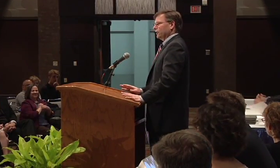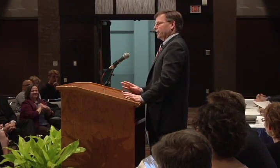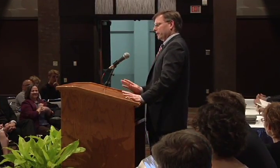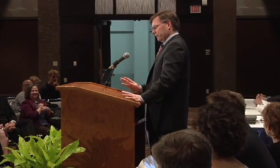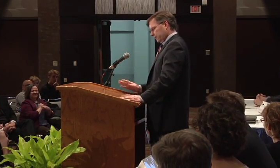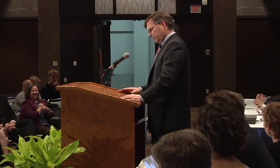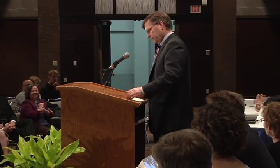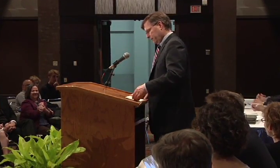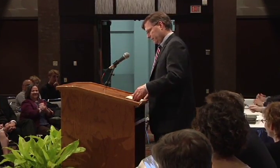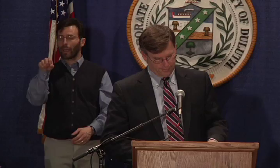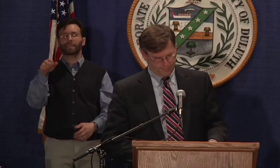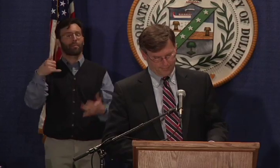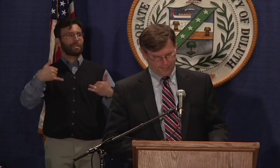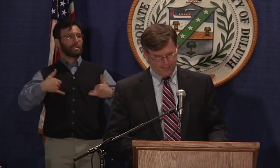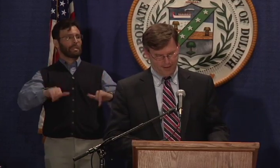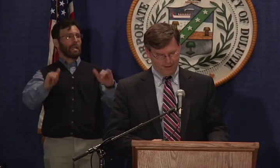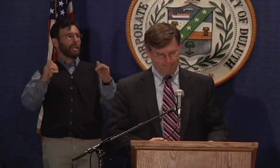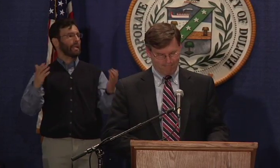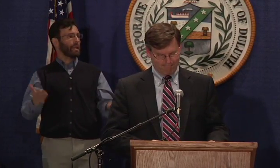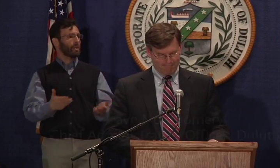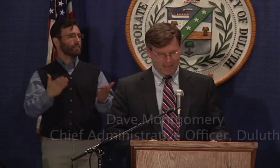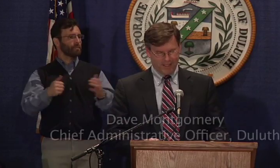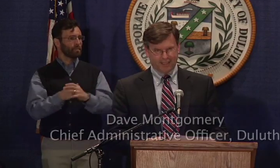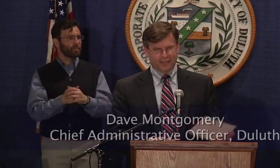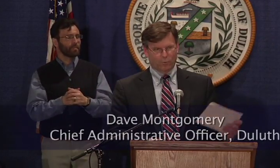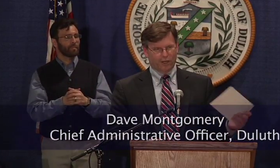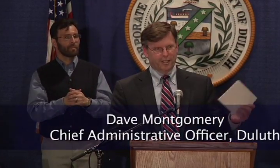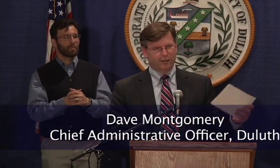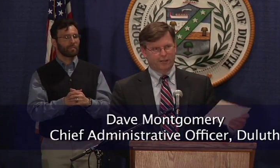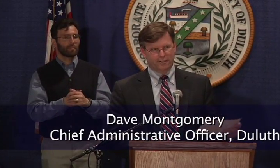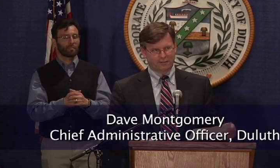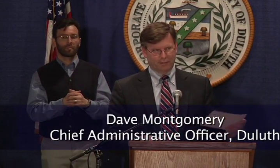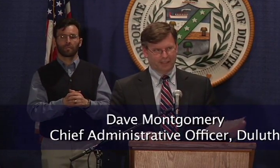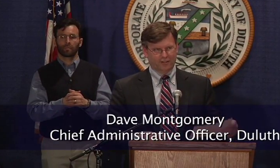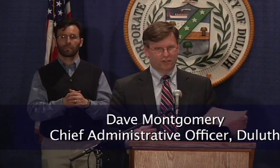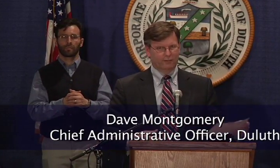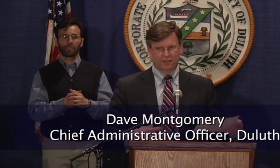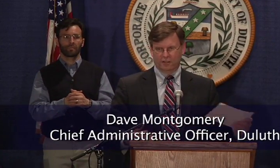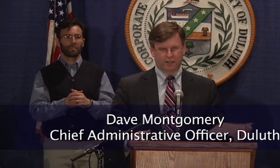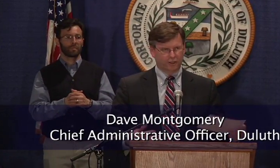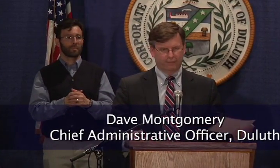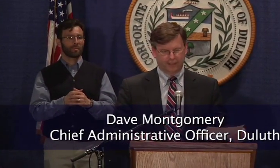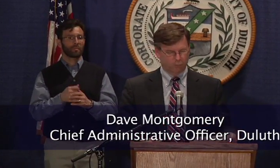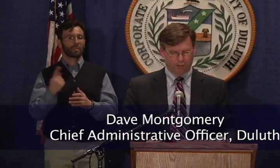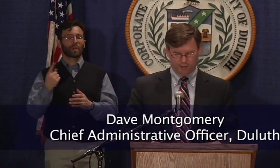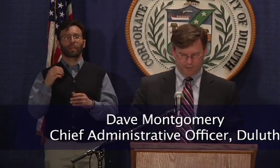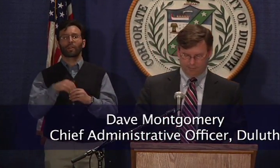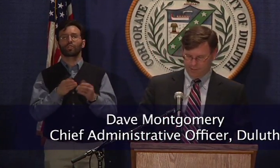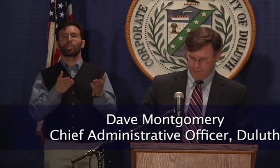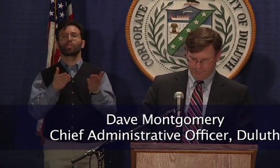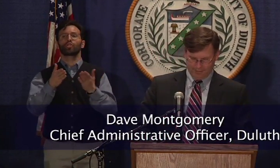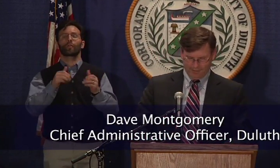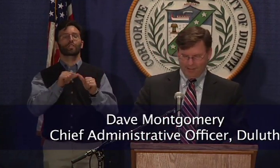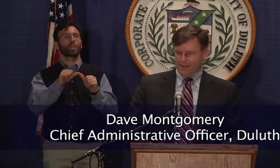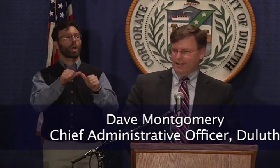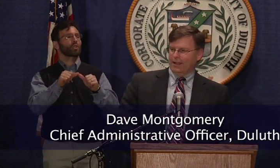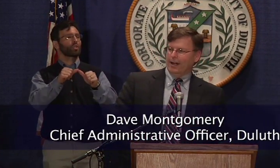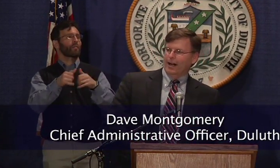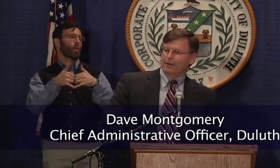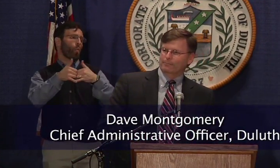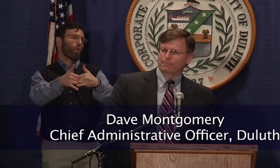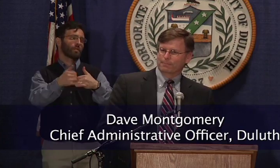Yes, I am still here. I think somewhere in here there's like a service longevity award or something.